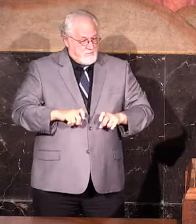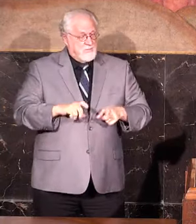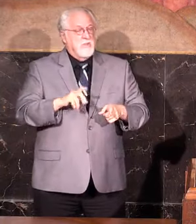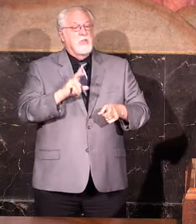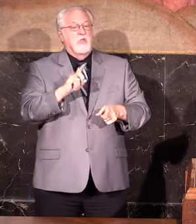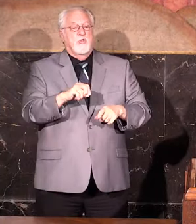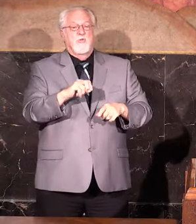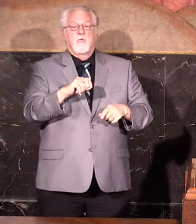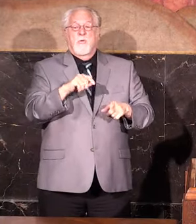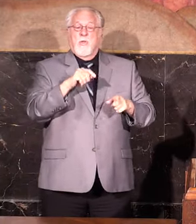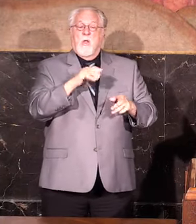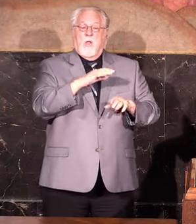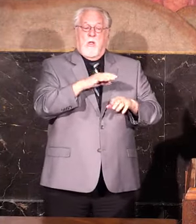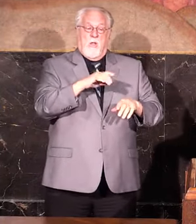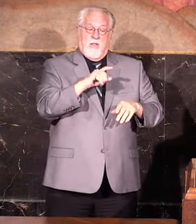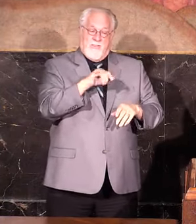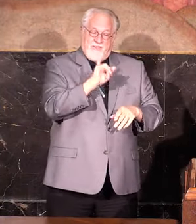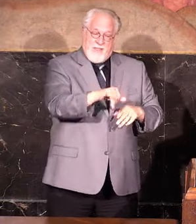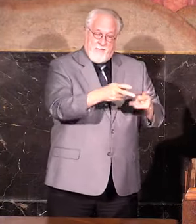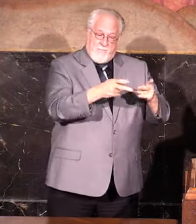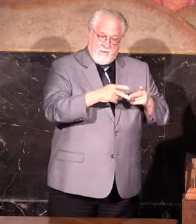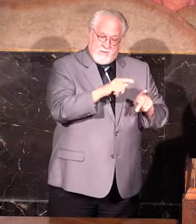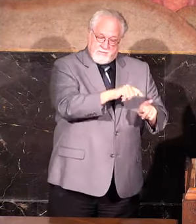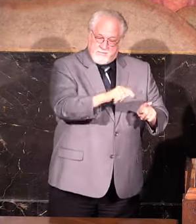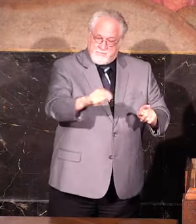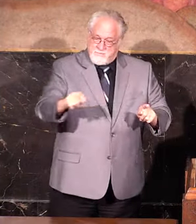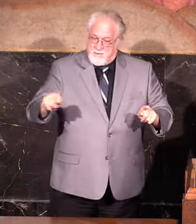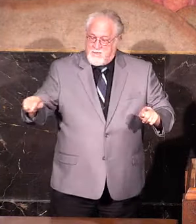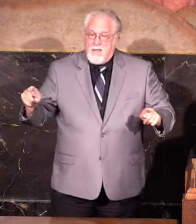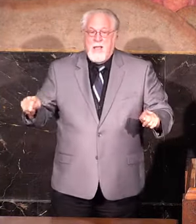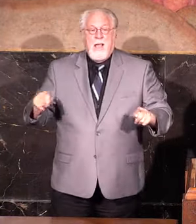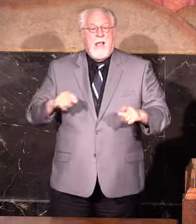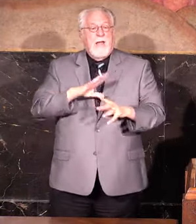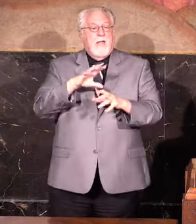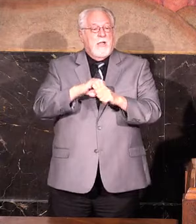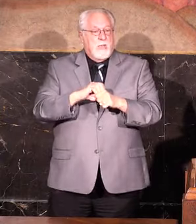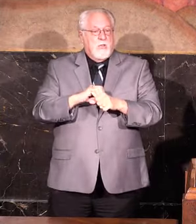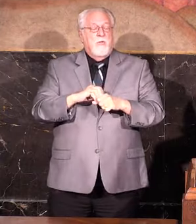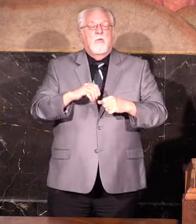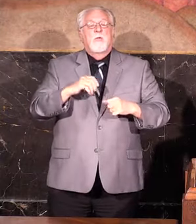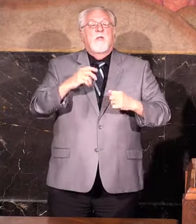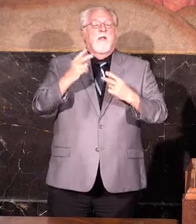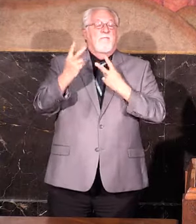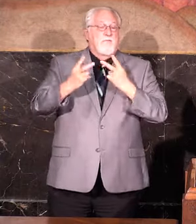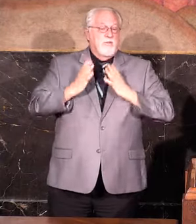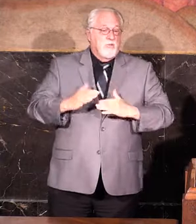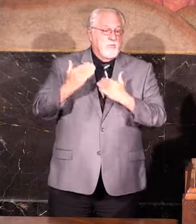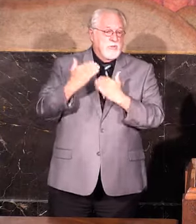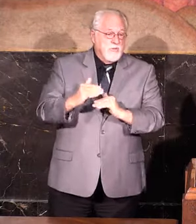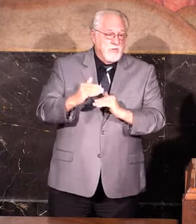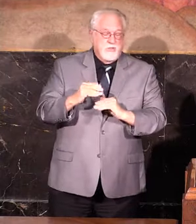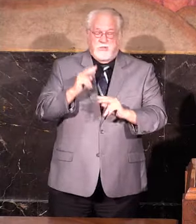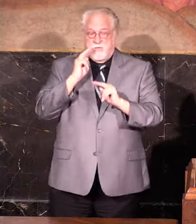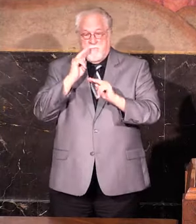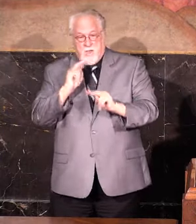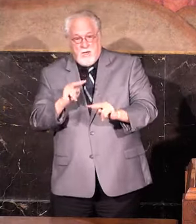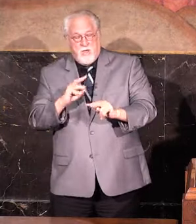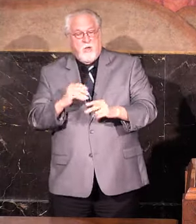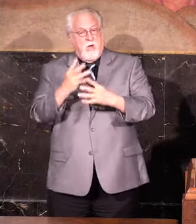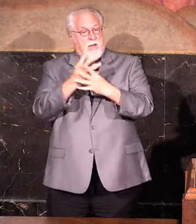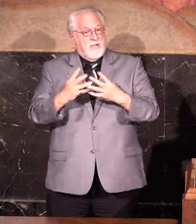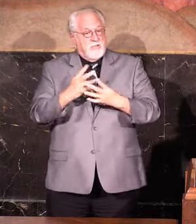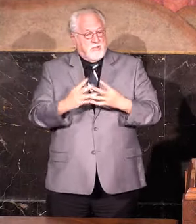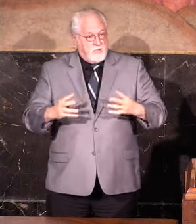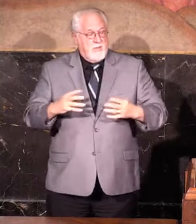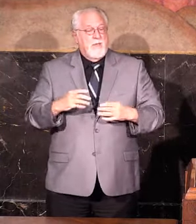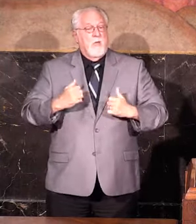site at facilities and include review of safety and cleaning practices, visitor restrictions, monitoring and screening of residents